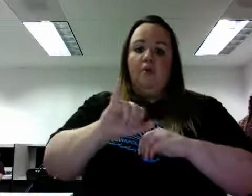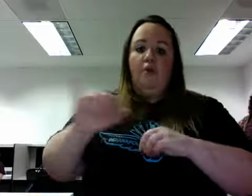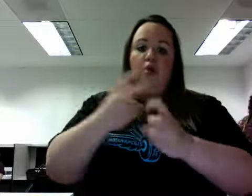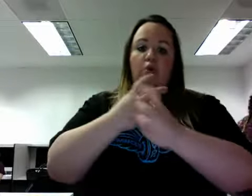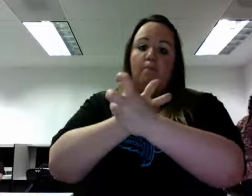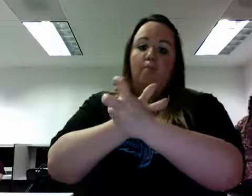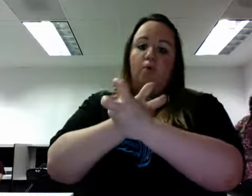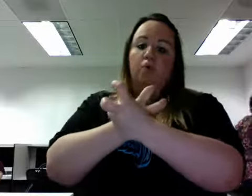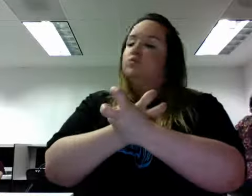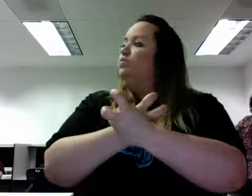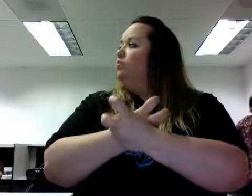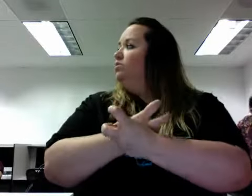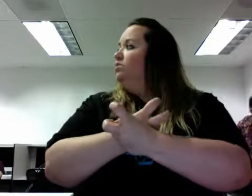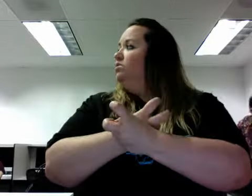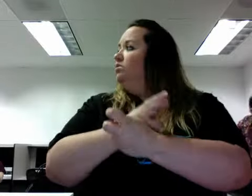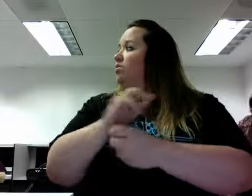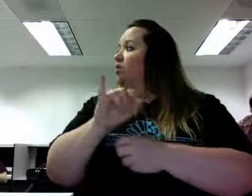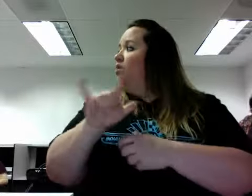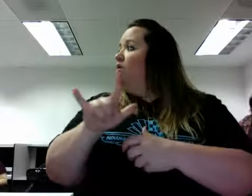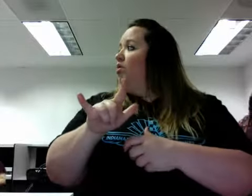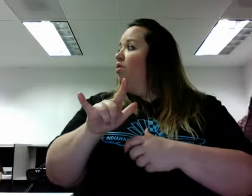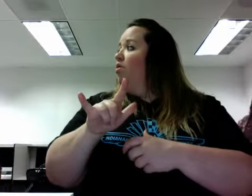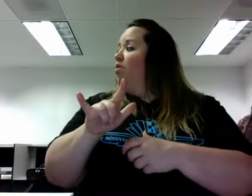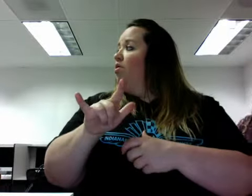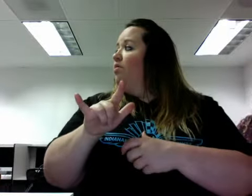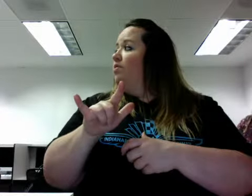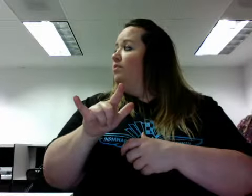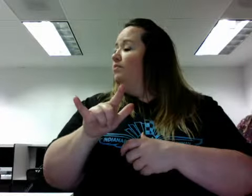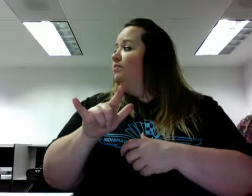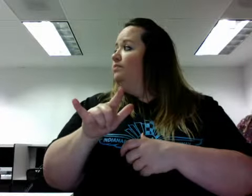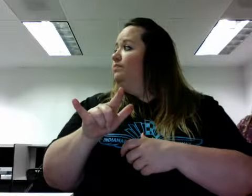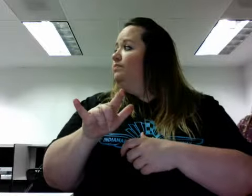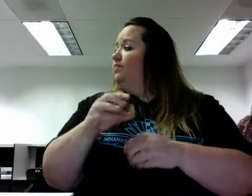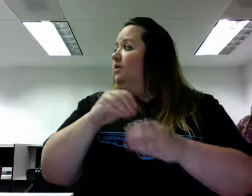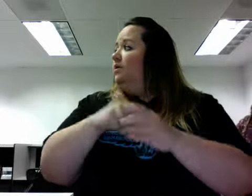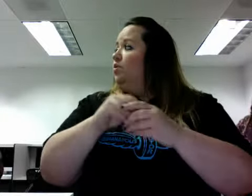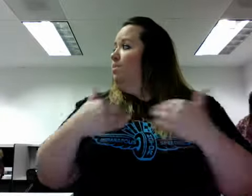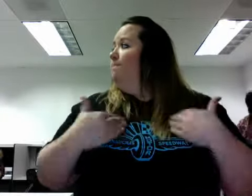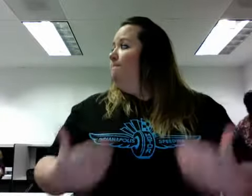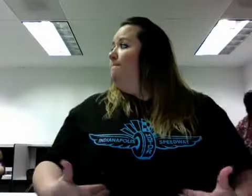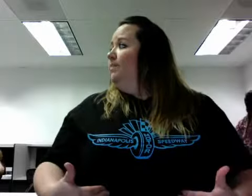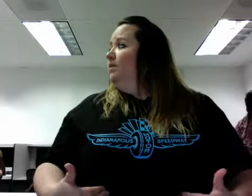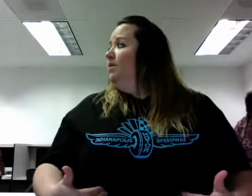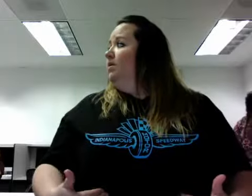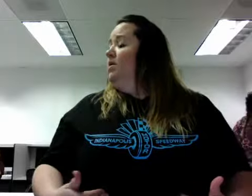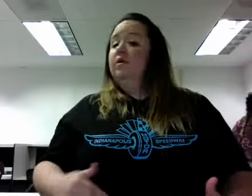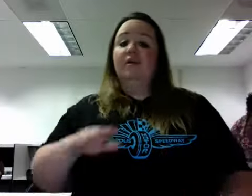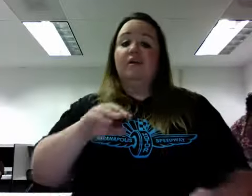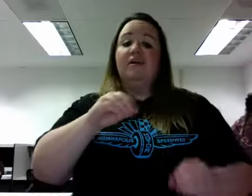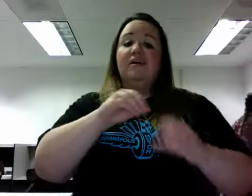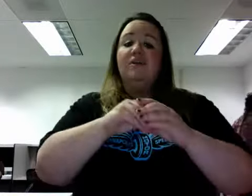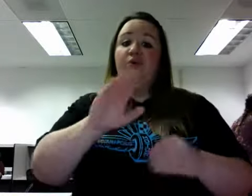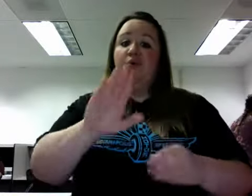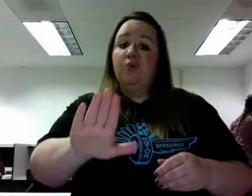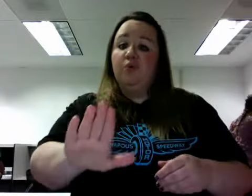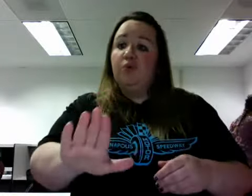average? You guys told me 260 of it. 206 bones. And you guys, there's even more than there is in me.